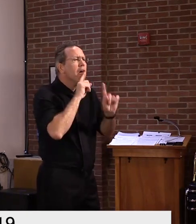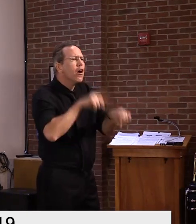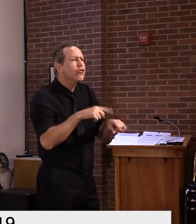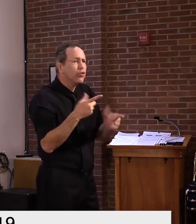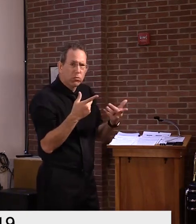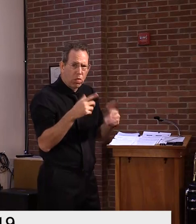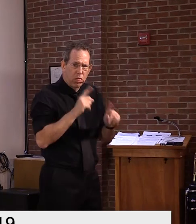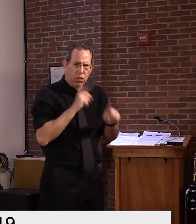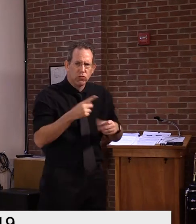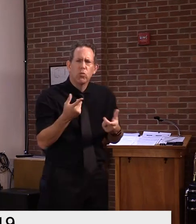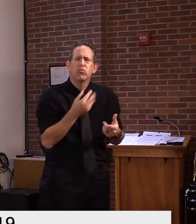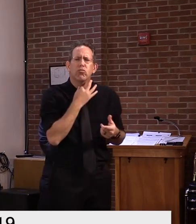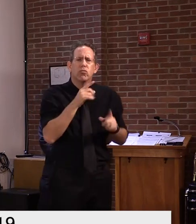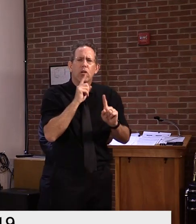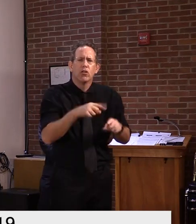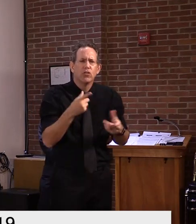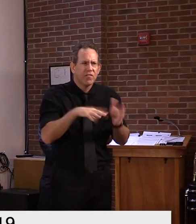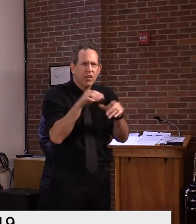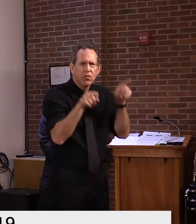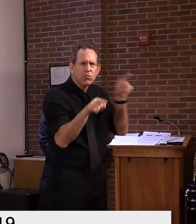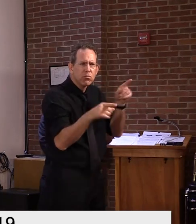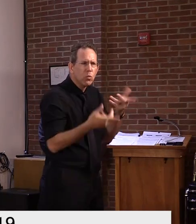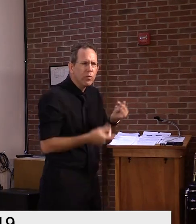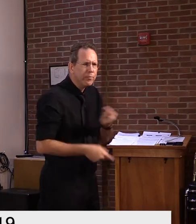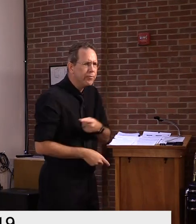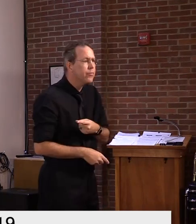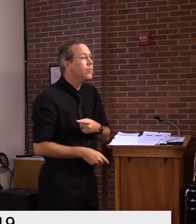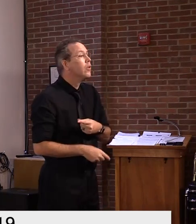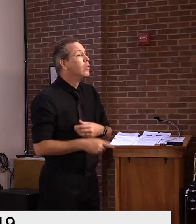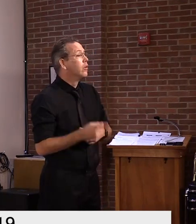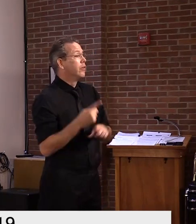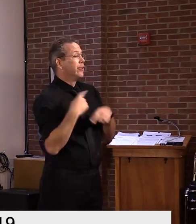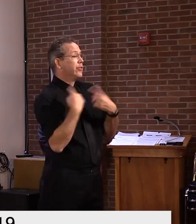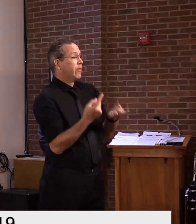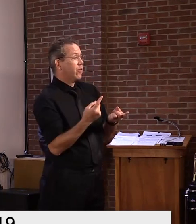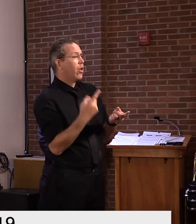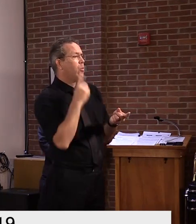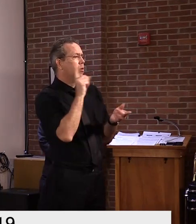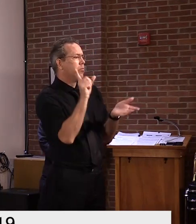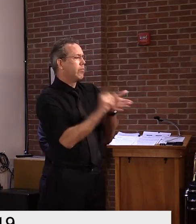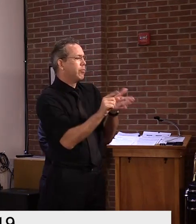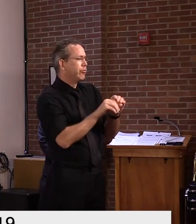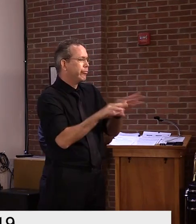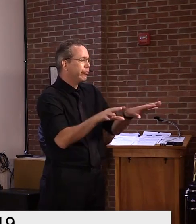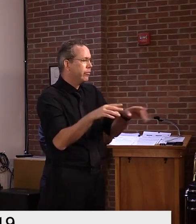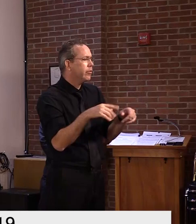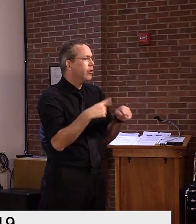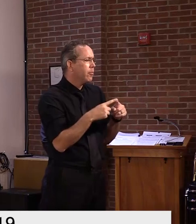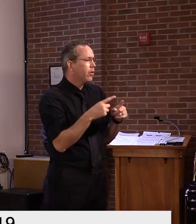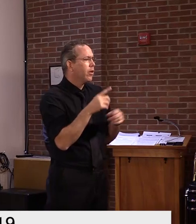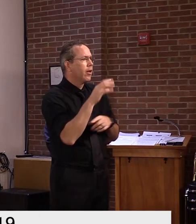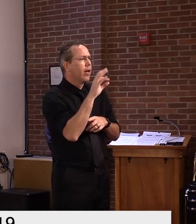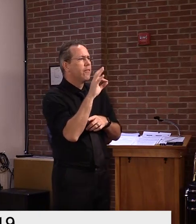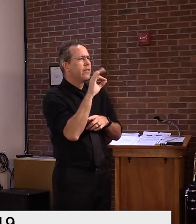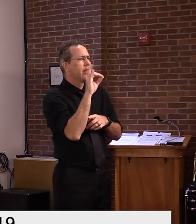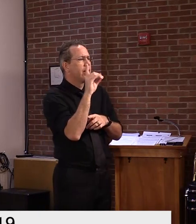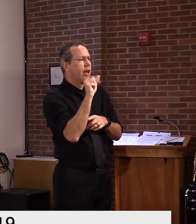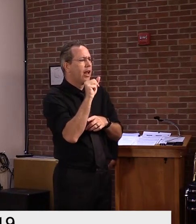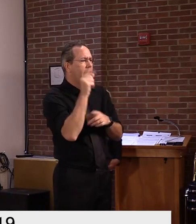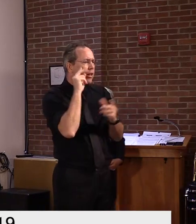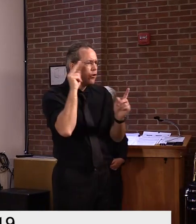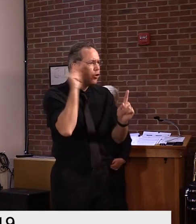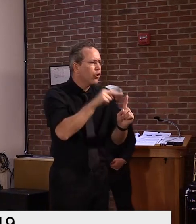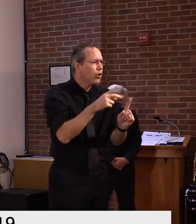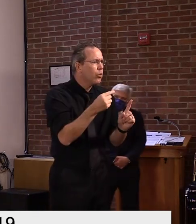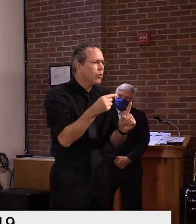the FDA's, which clearly looked only at the instruments. We're continuing to work with the Centers for Disease Control, so it